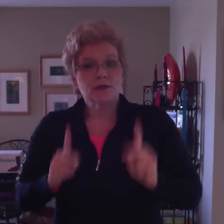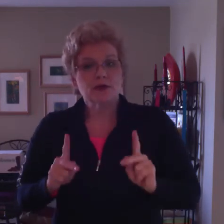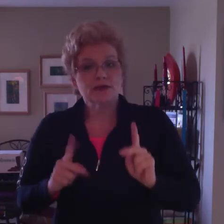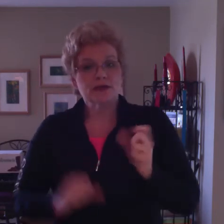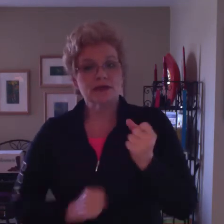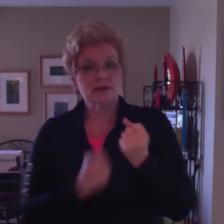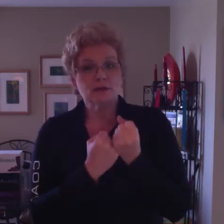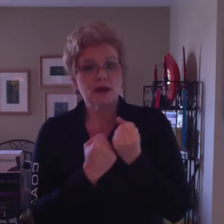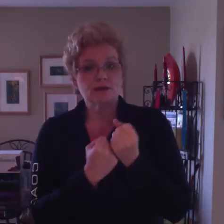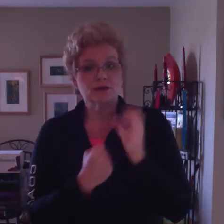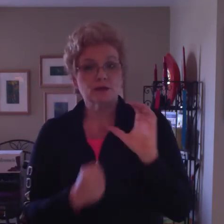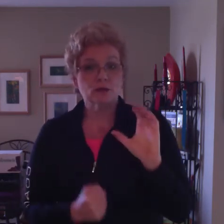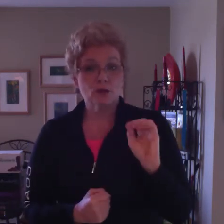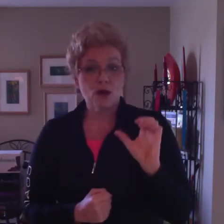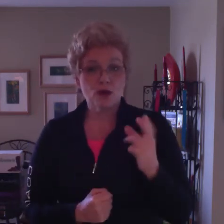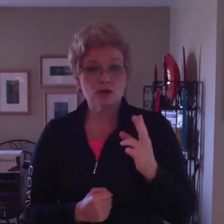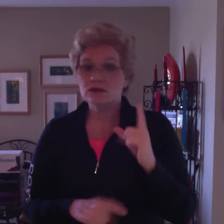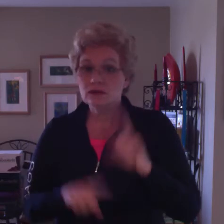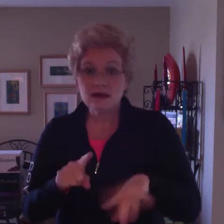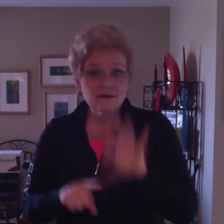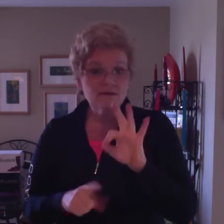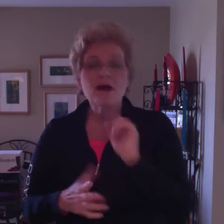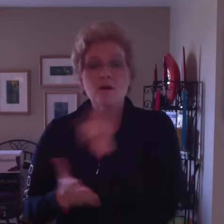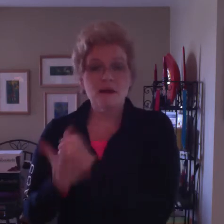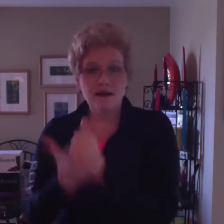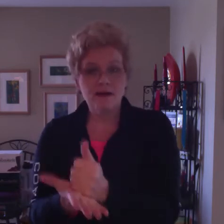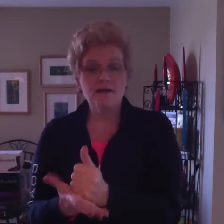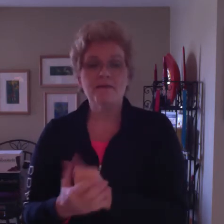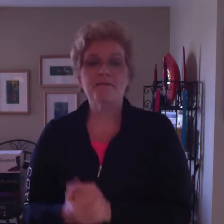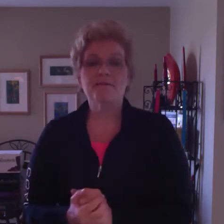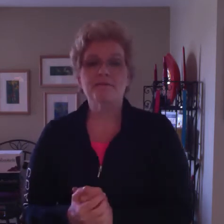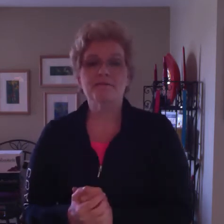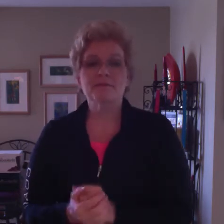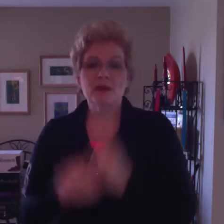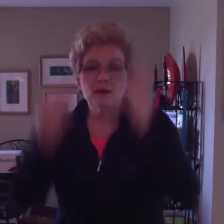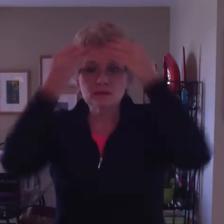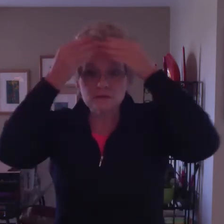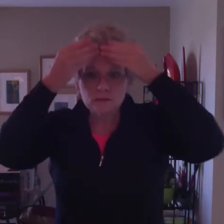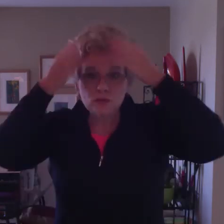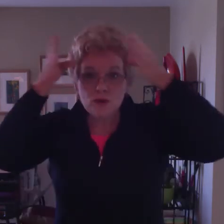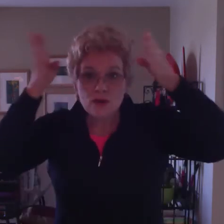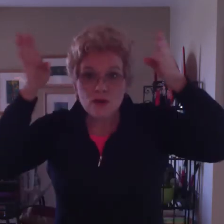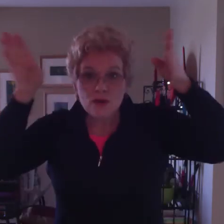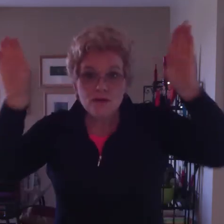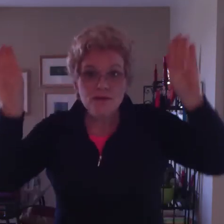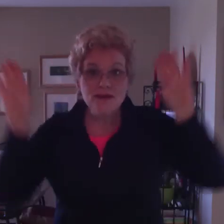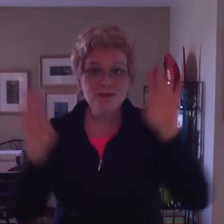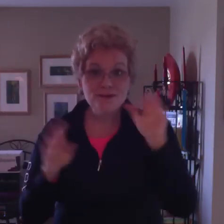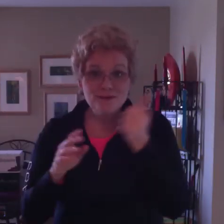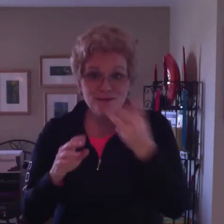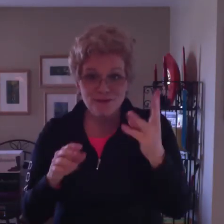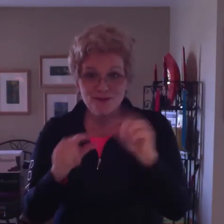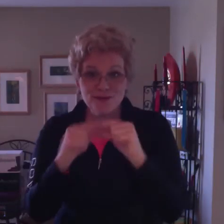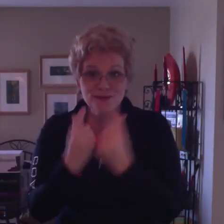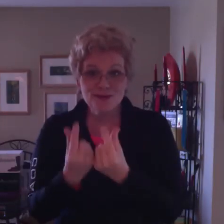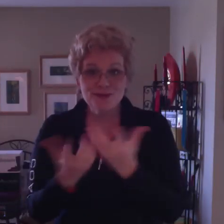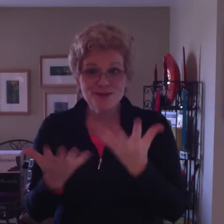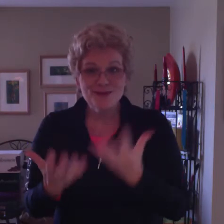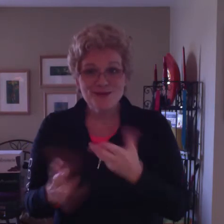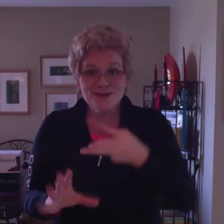find it, then just message me, I'll help you find it. But I want to open your mind to a couple of groups that we have that you are more than welcome to be a part of. We have a